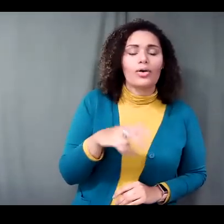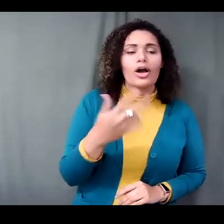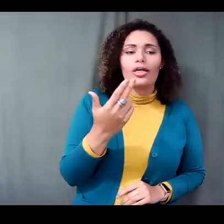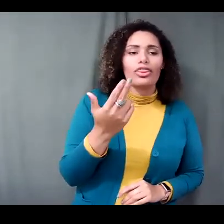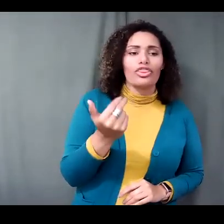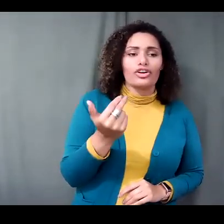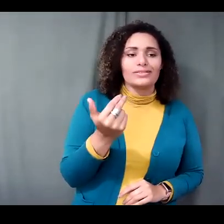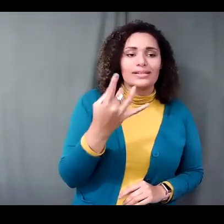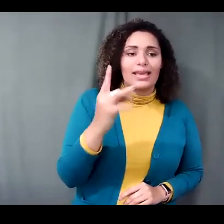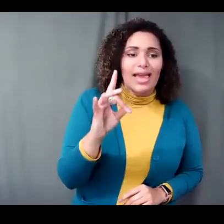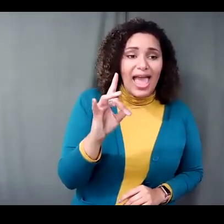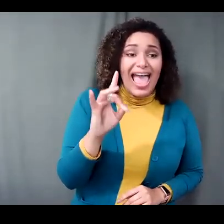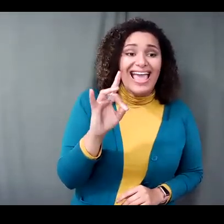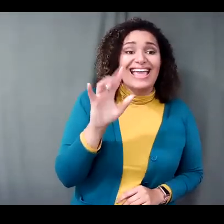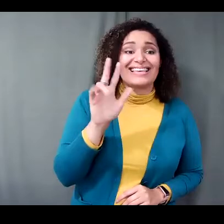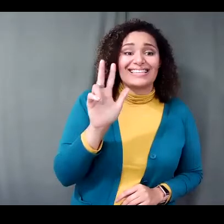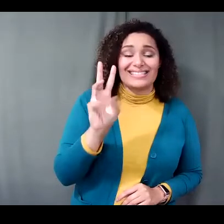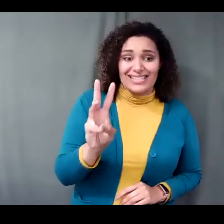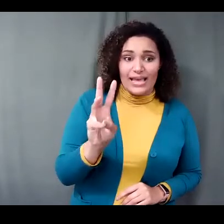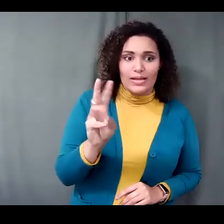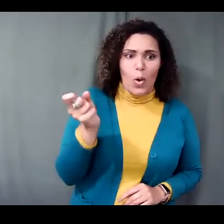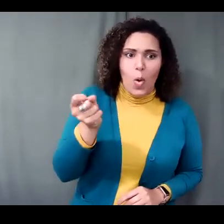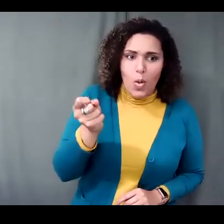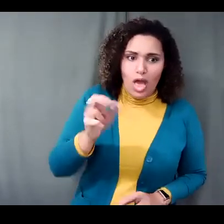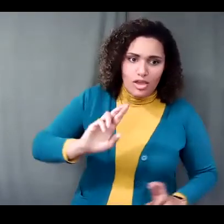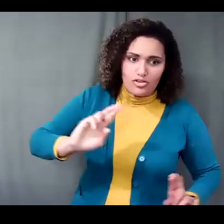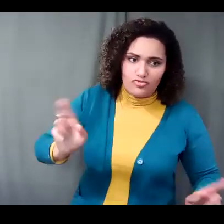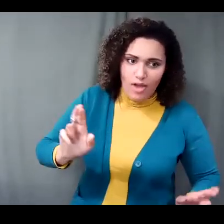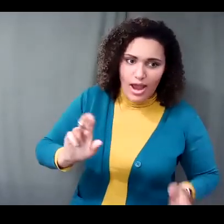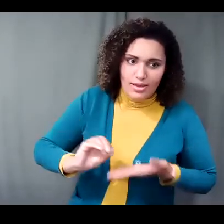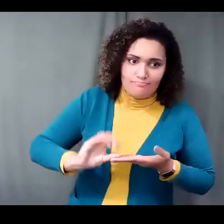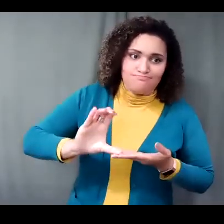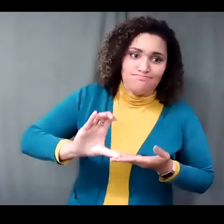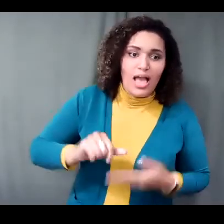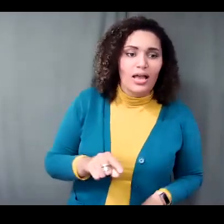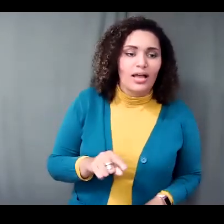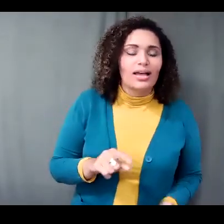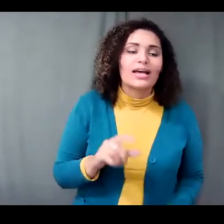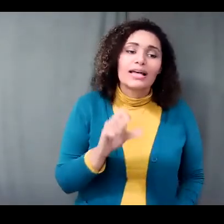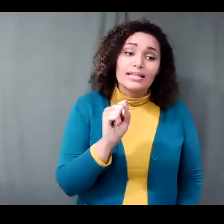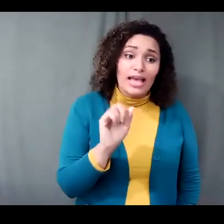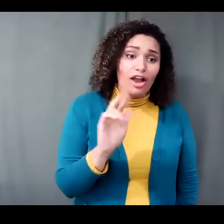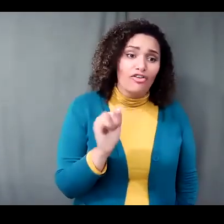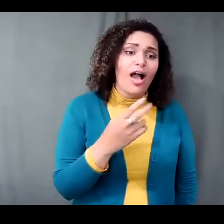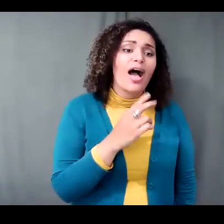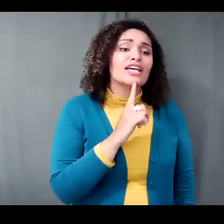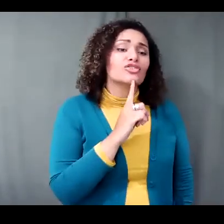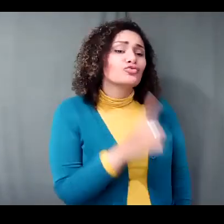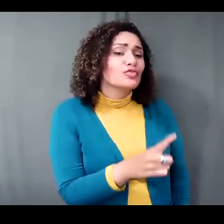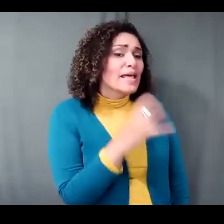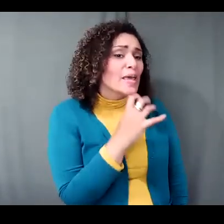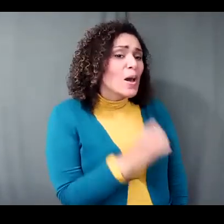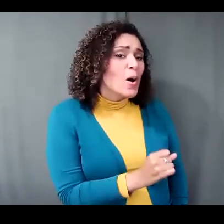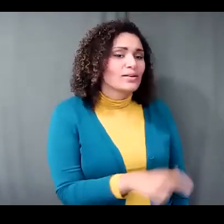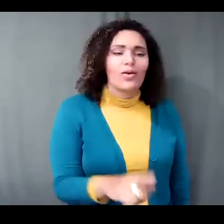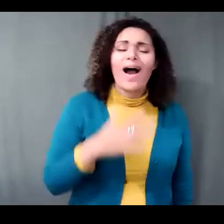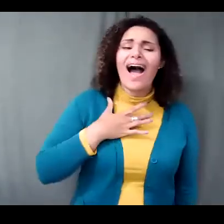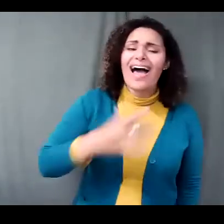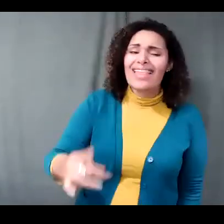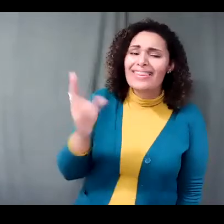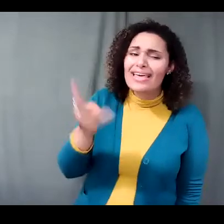1386. So hold on. I hope everyone's glasses are full. Sarah's really old. I like the history part. So I'll